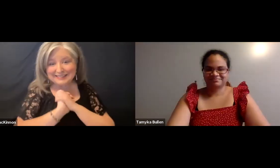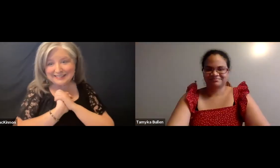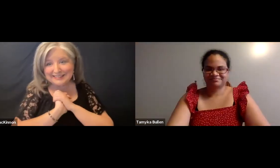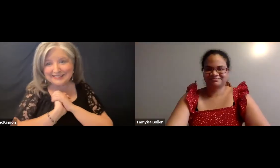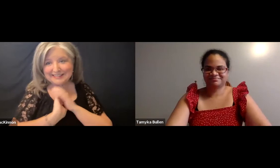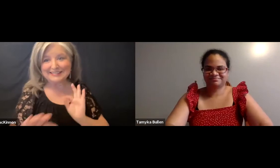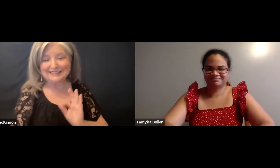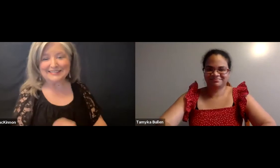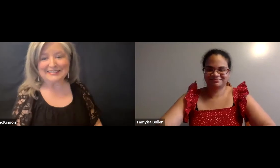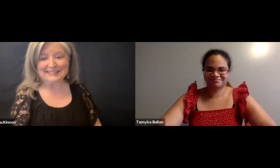Tamyka.